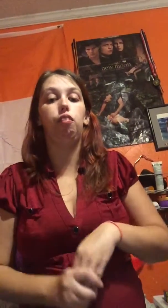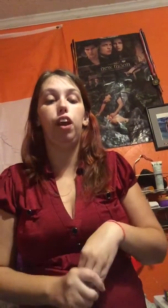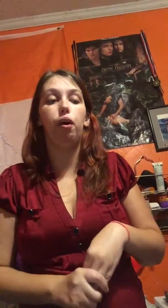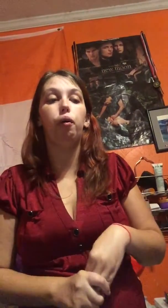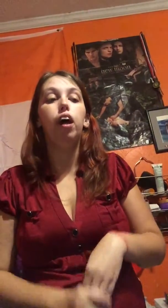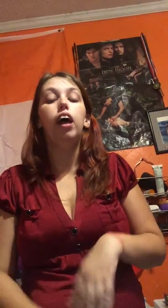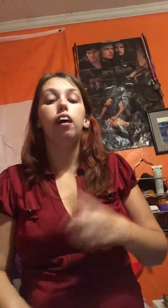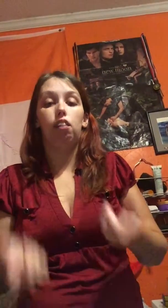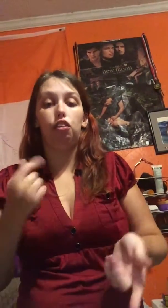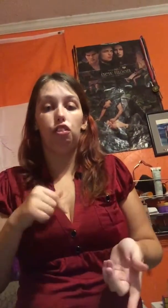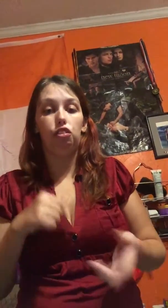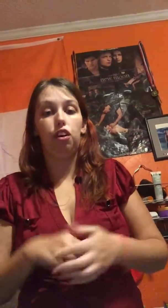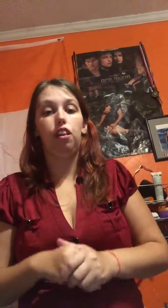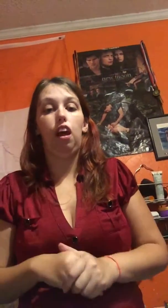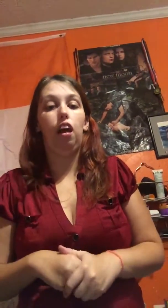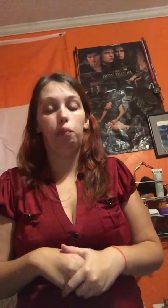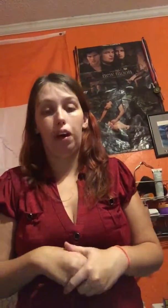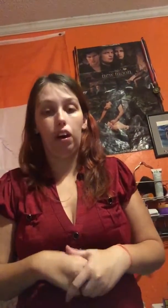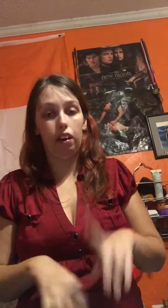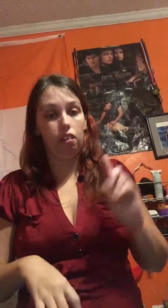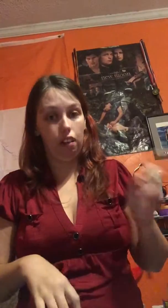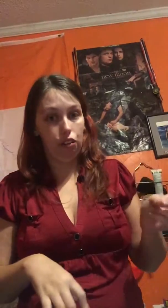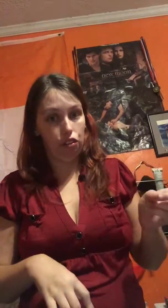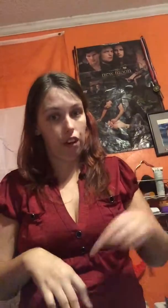video because I just started the antibiotics yesterday.